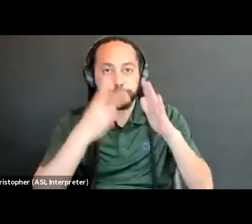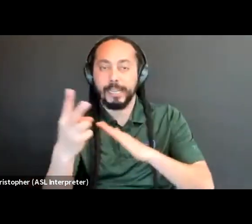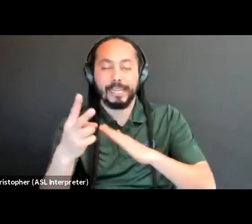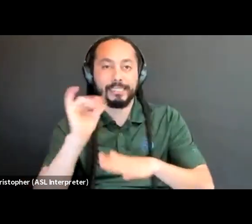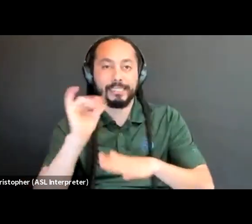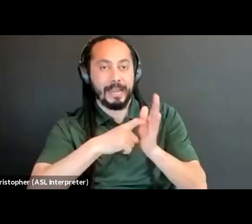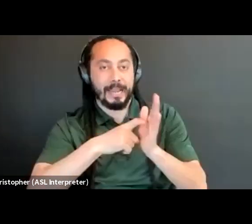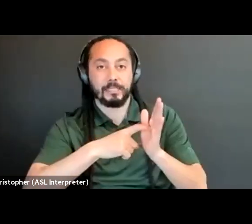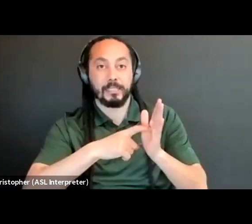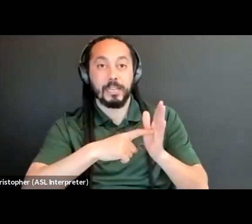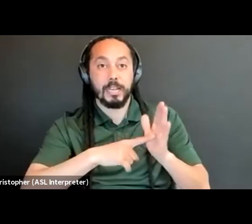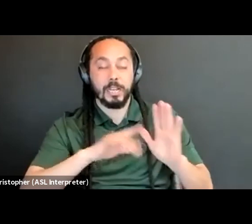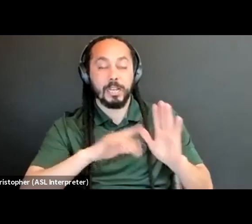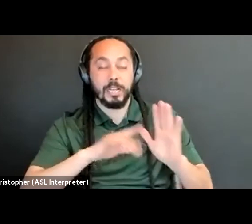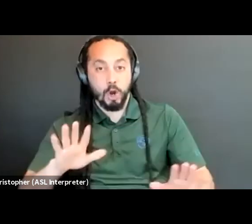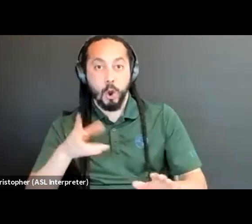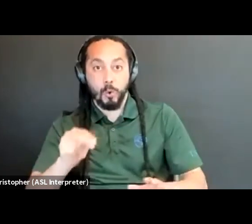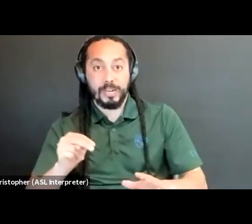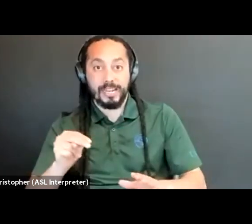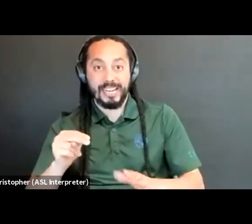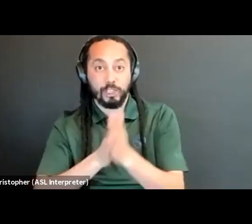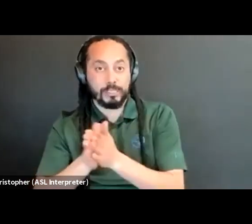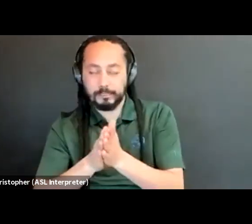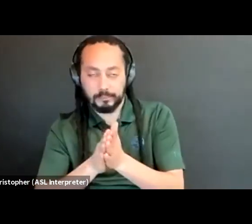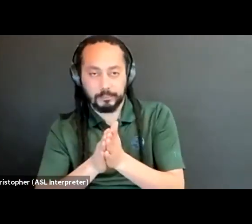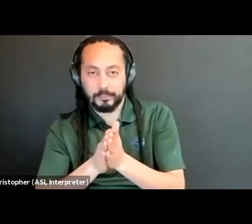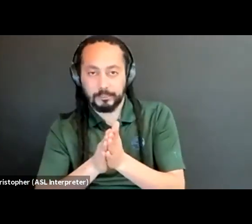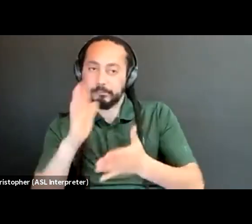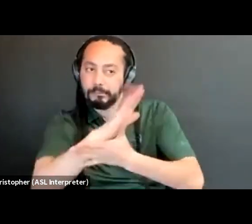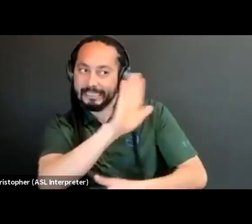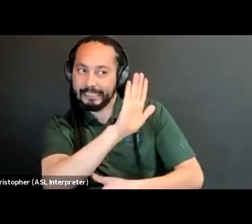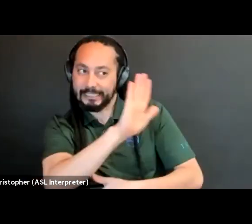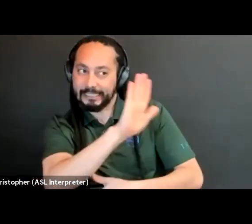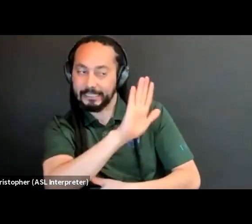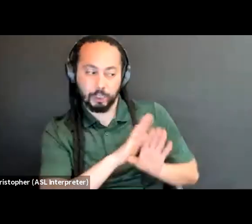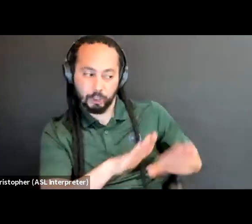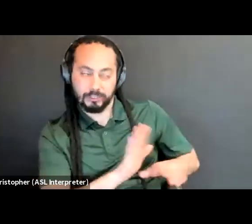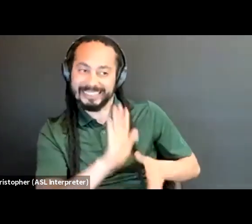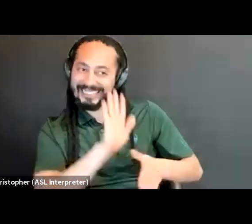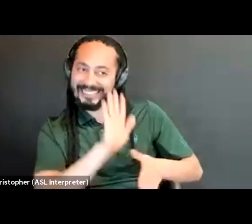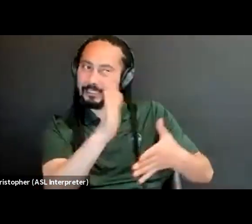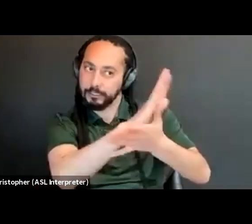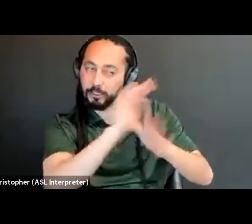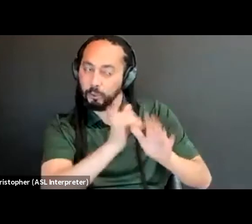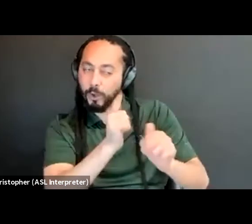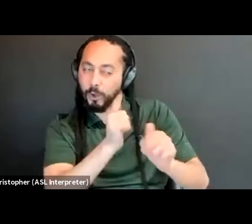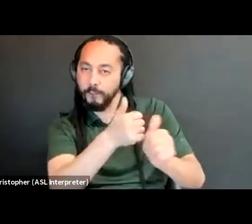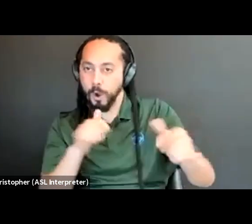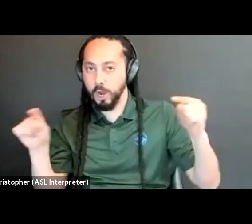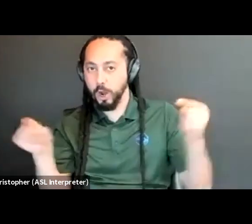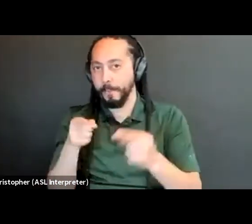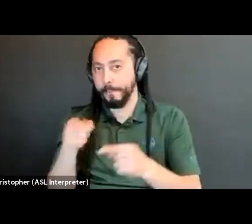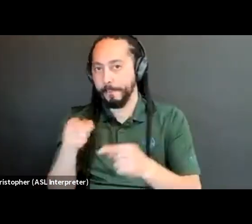his interests over her own and put her interests over the child to avoid being harmed further. And